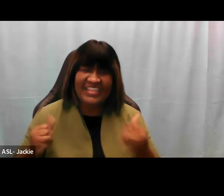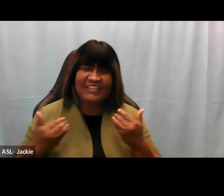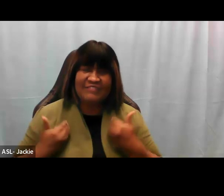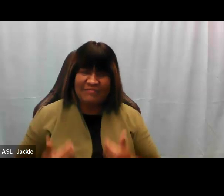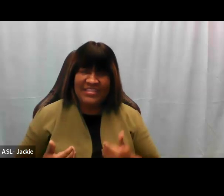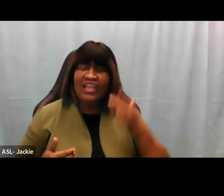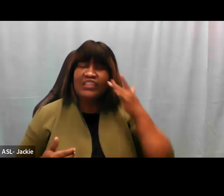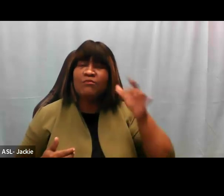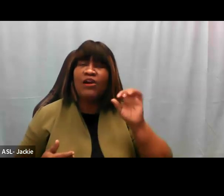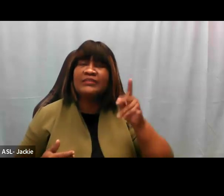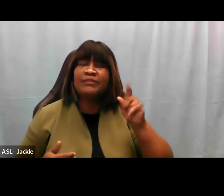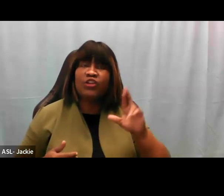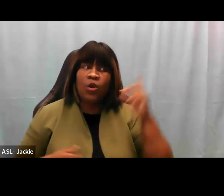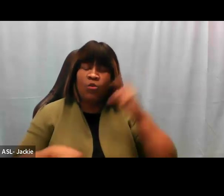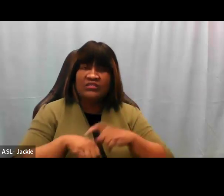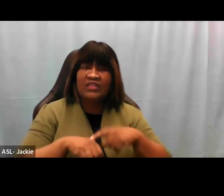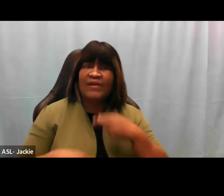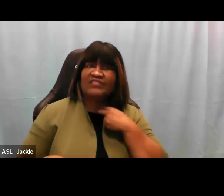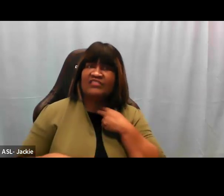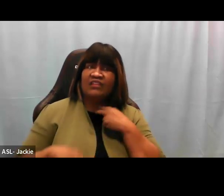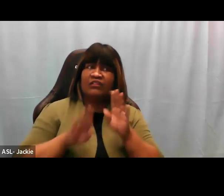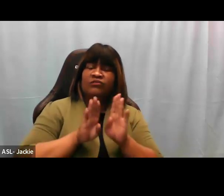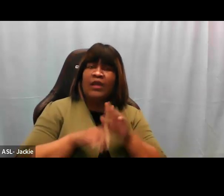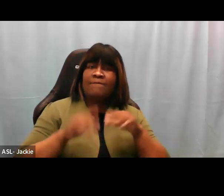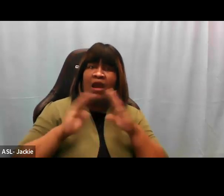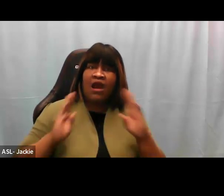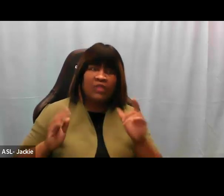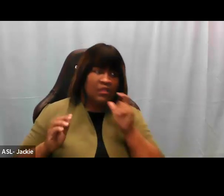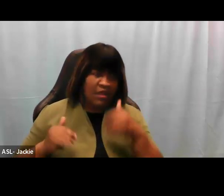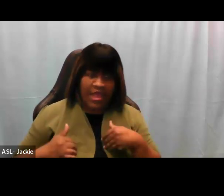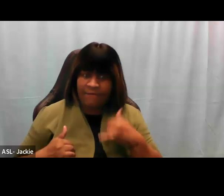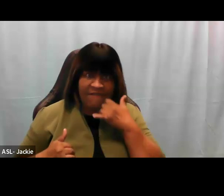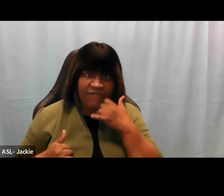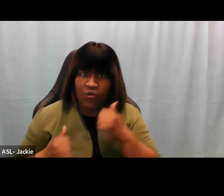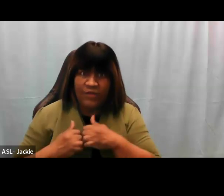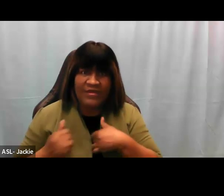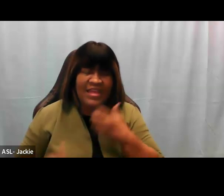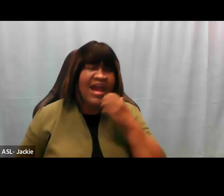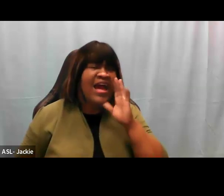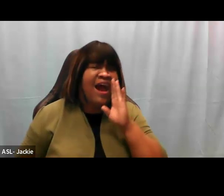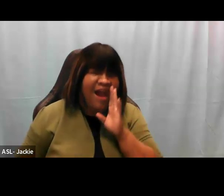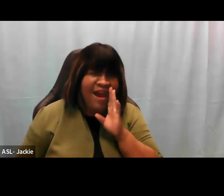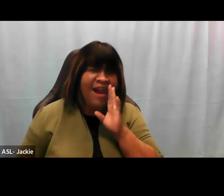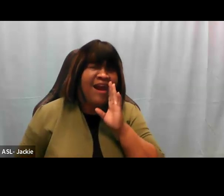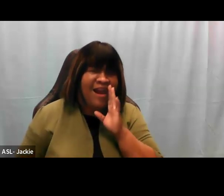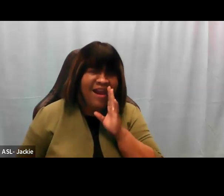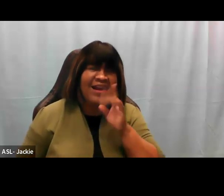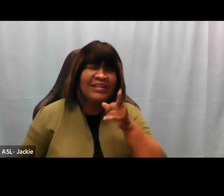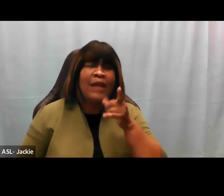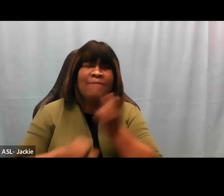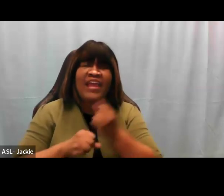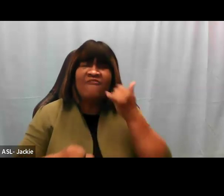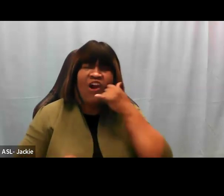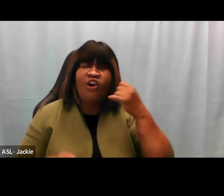actually got stuck in a doorway of my house and I didn't have my cell phone with me, so I yelled its name and told it to make a phone call for